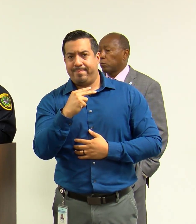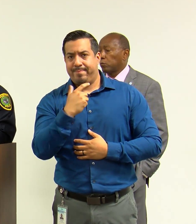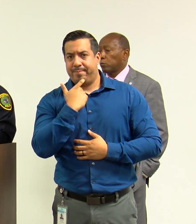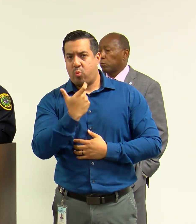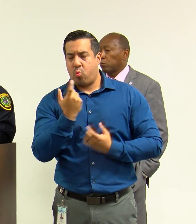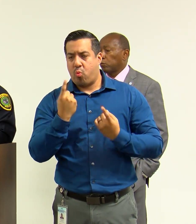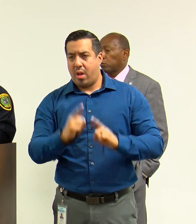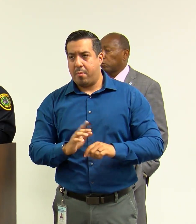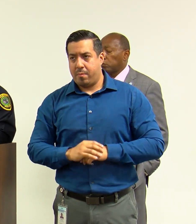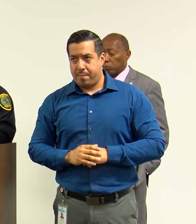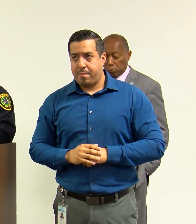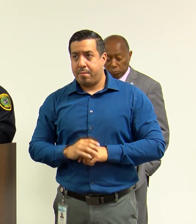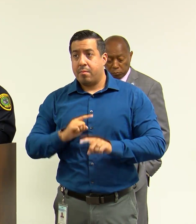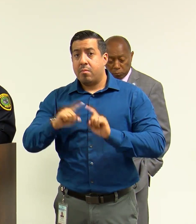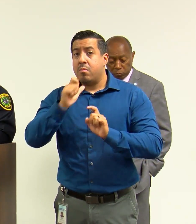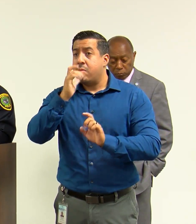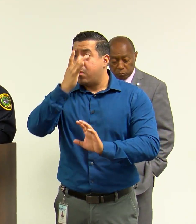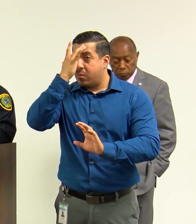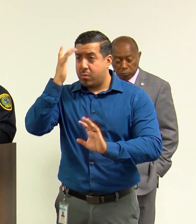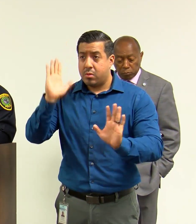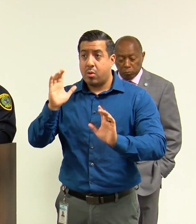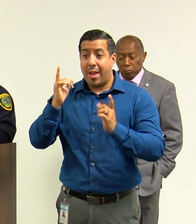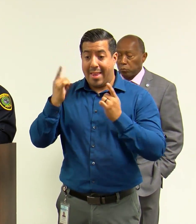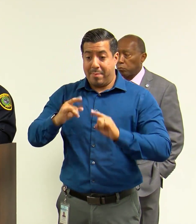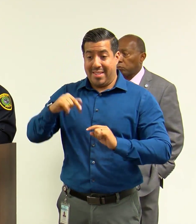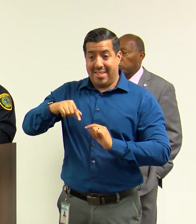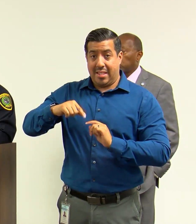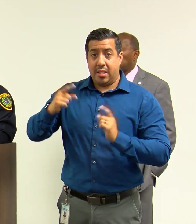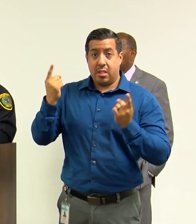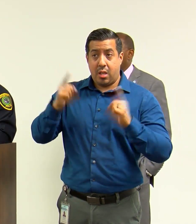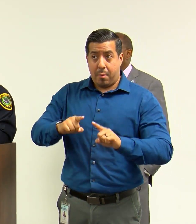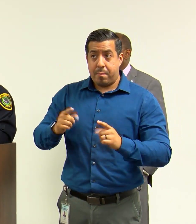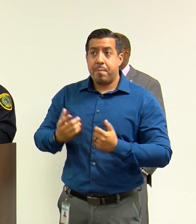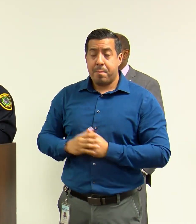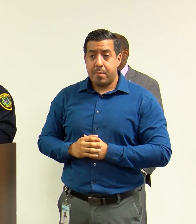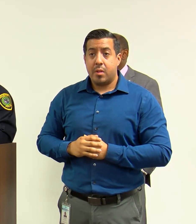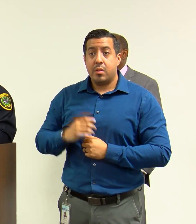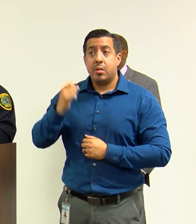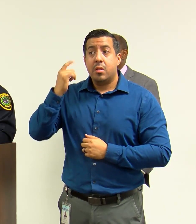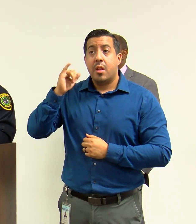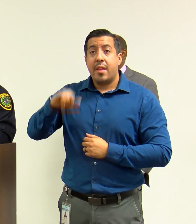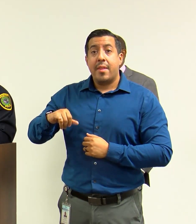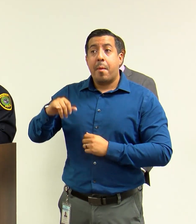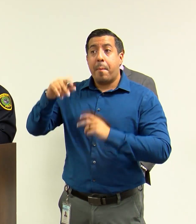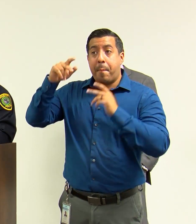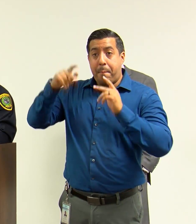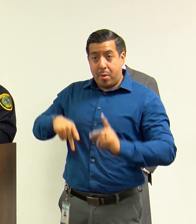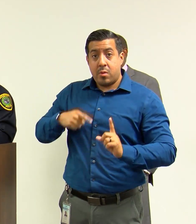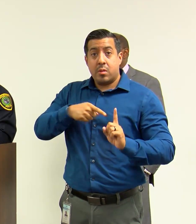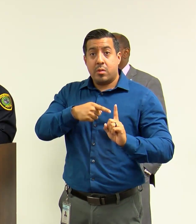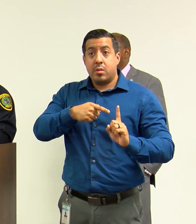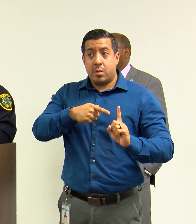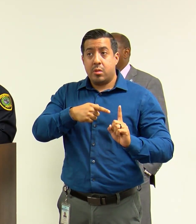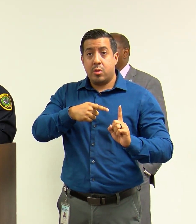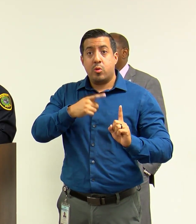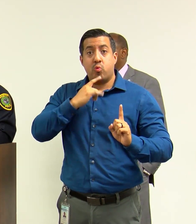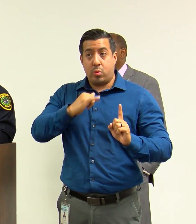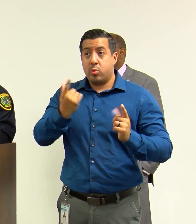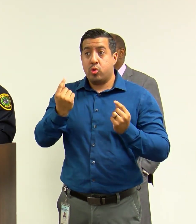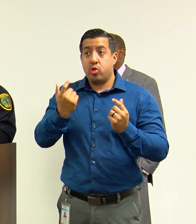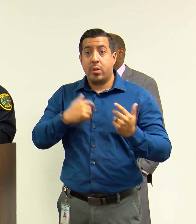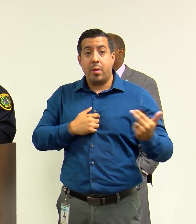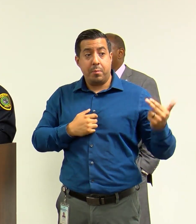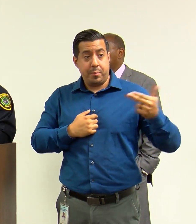But let's not forget, on this particular incident, this suspect did point